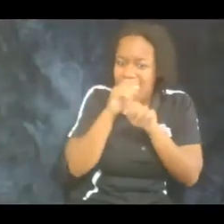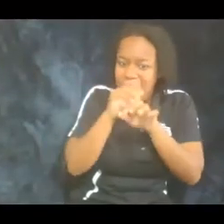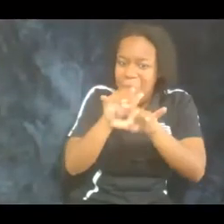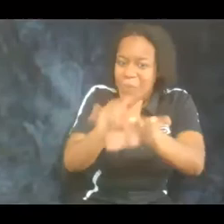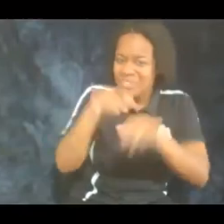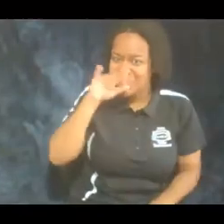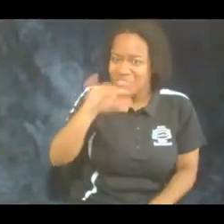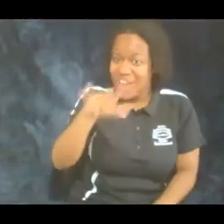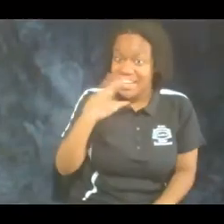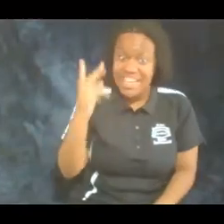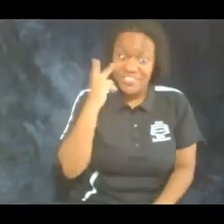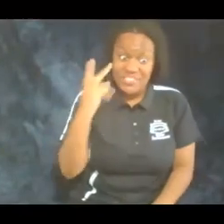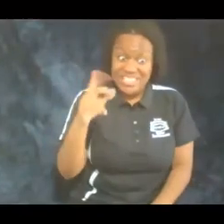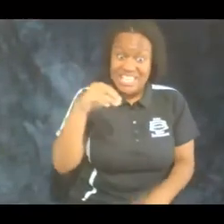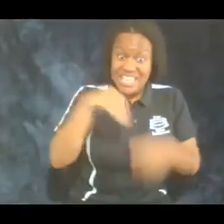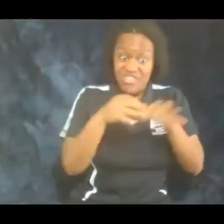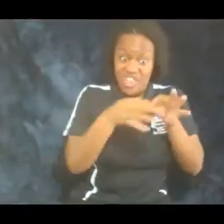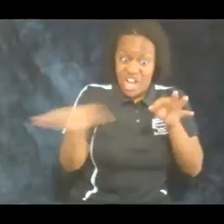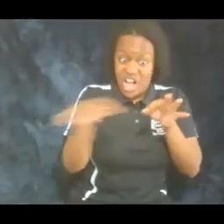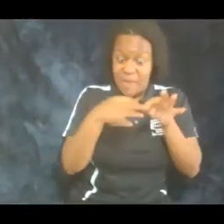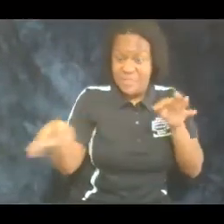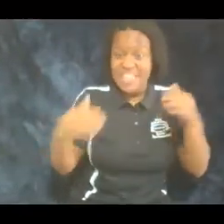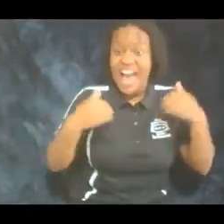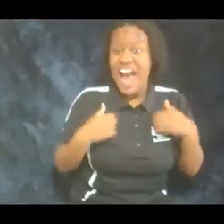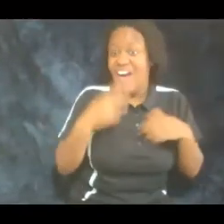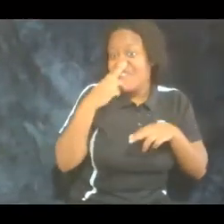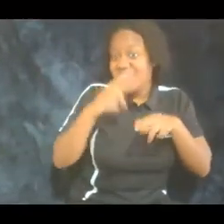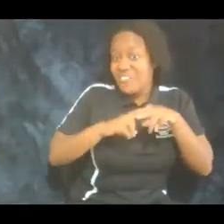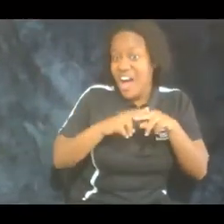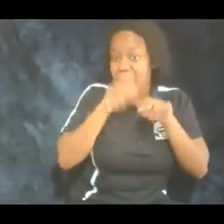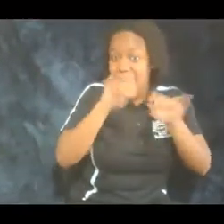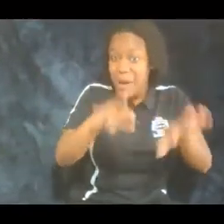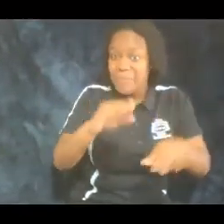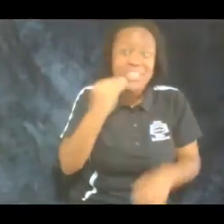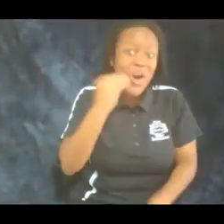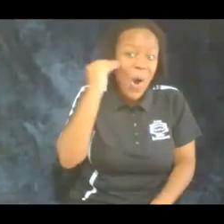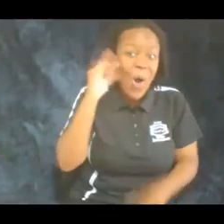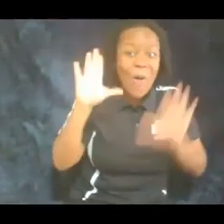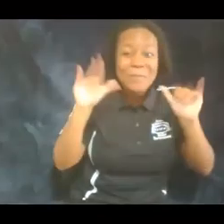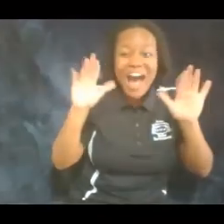recipe for you to make your own bubbles at home. Enjoy. Bye, Wilson School families.